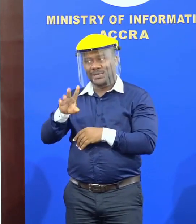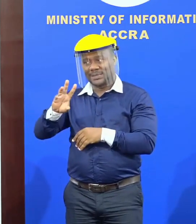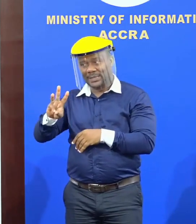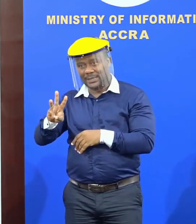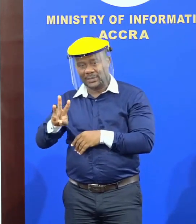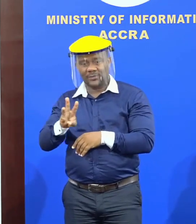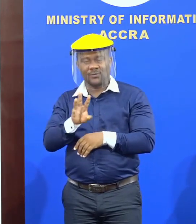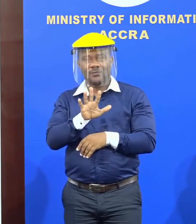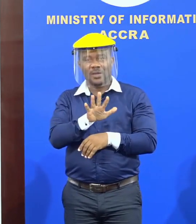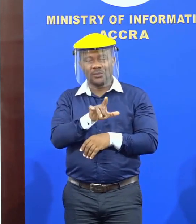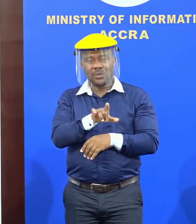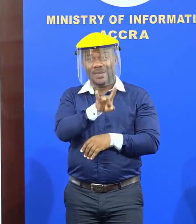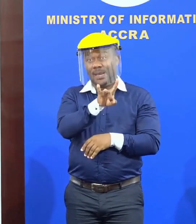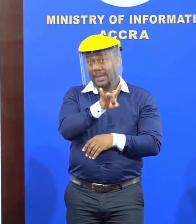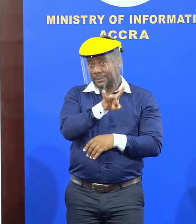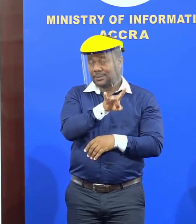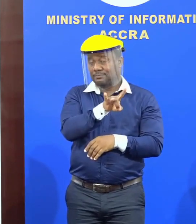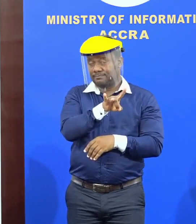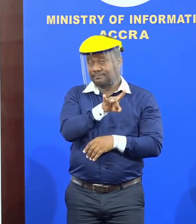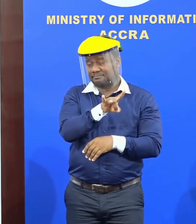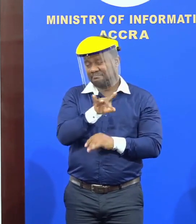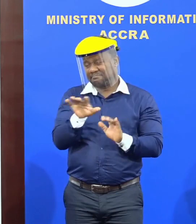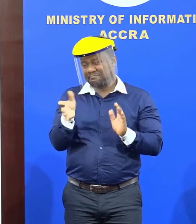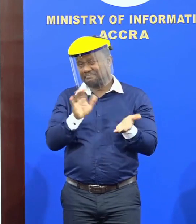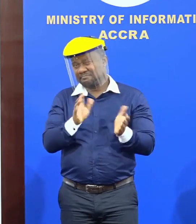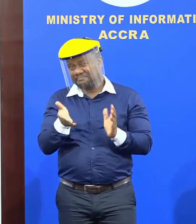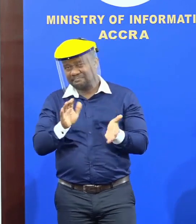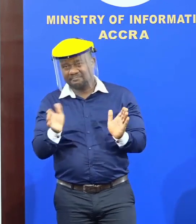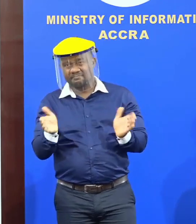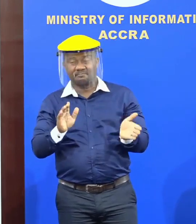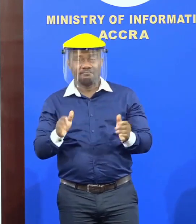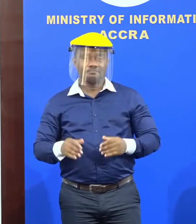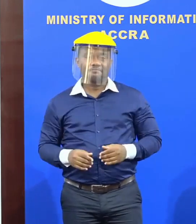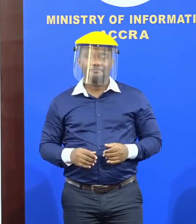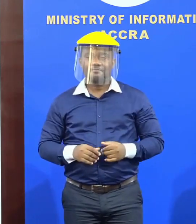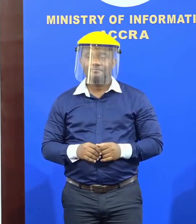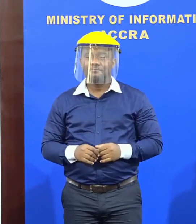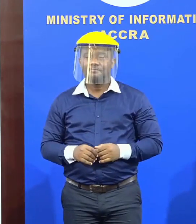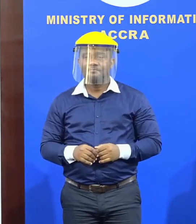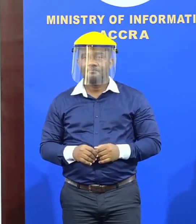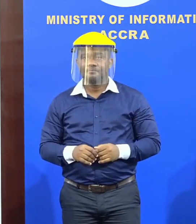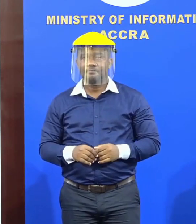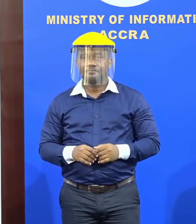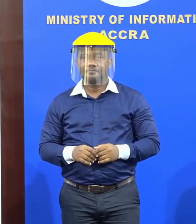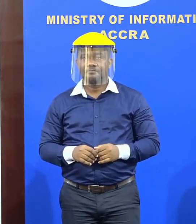see significant changes between males and females, whether they wear them well or they wore at all.